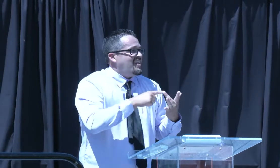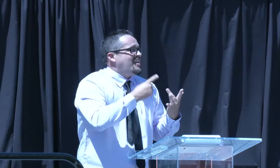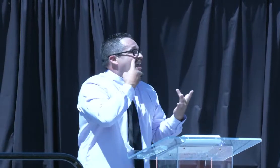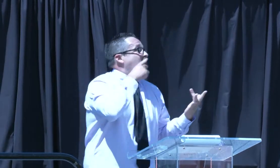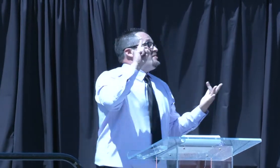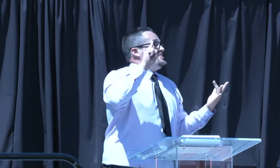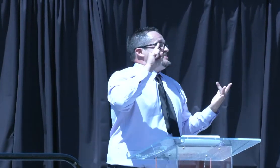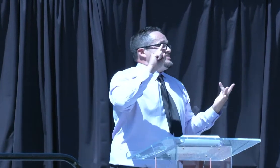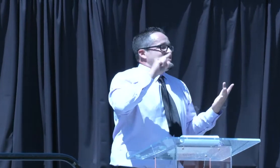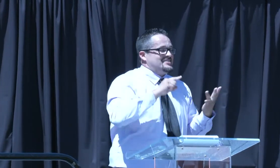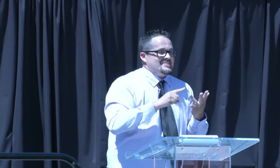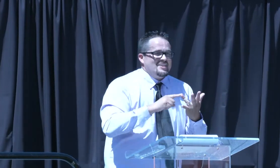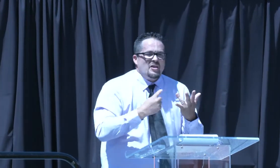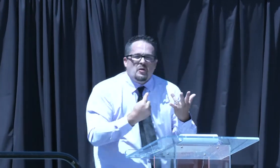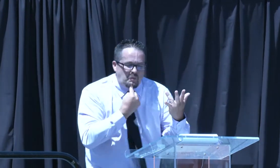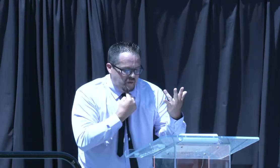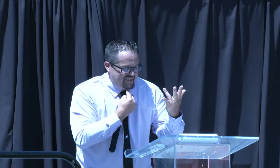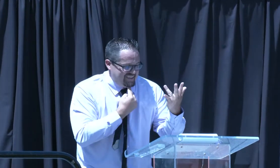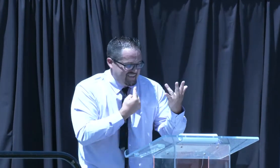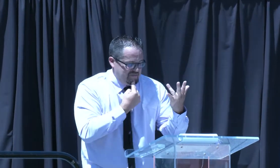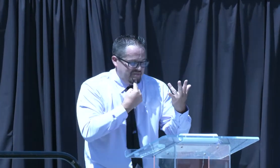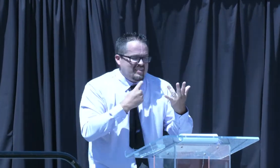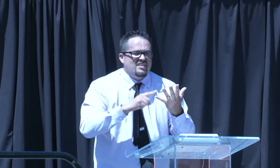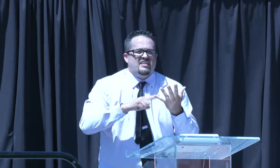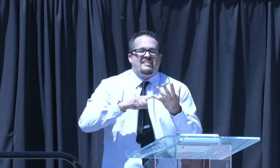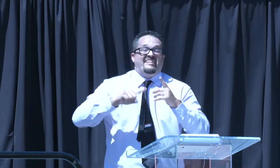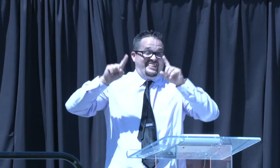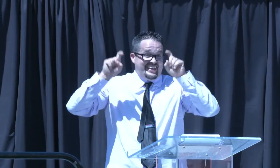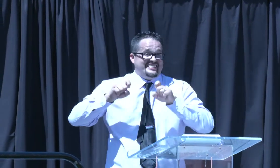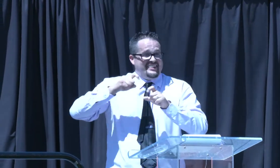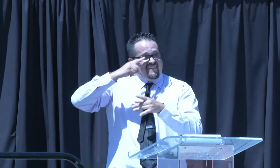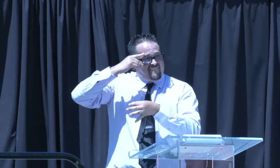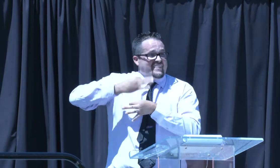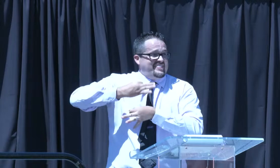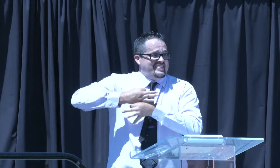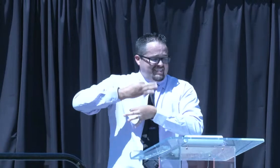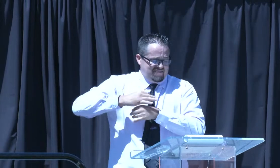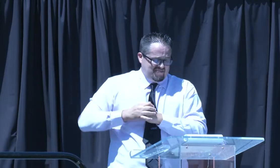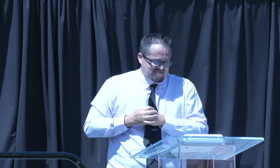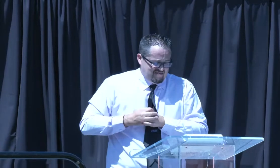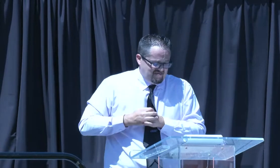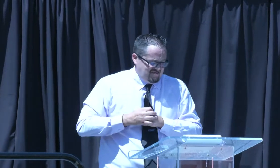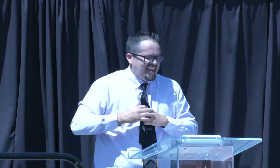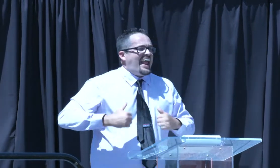heartache, accomplishments, disappointment, and testing of faith.